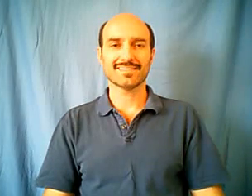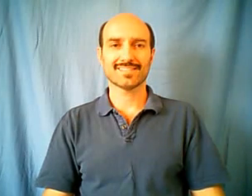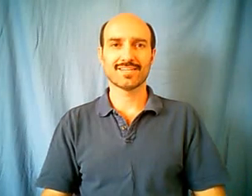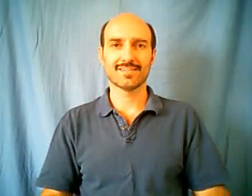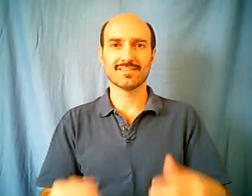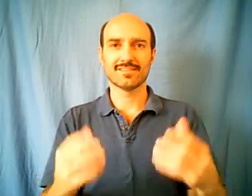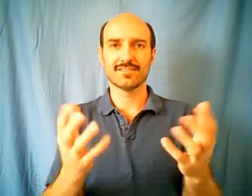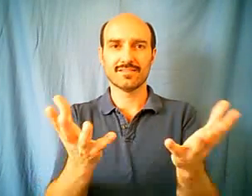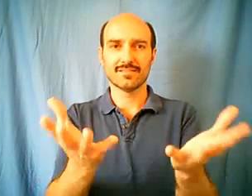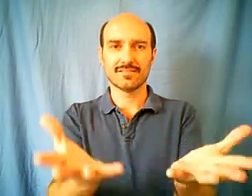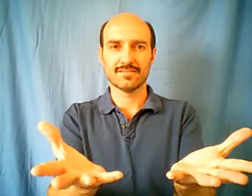Want.